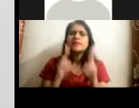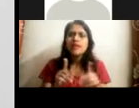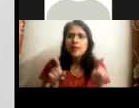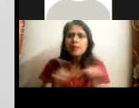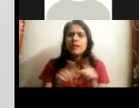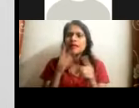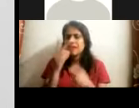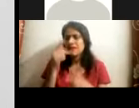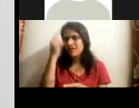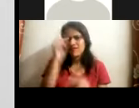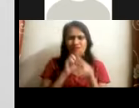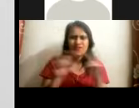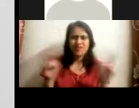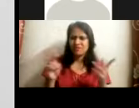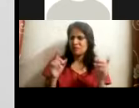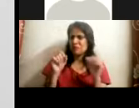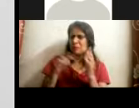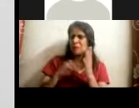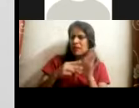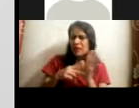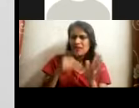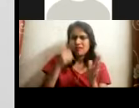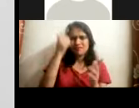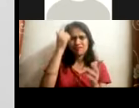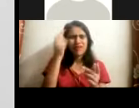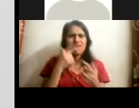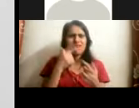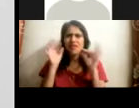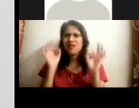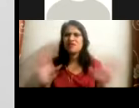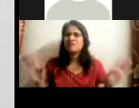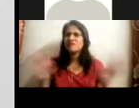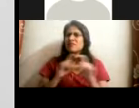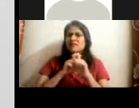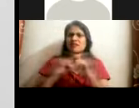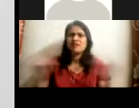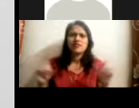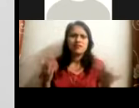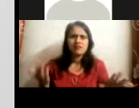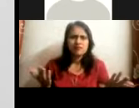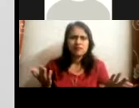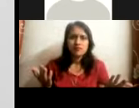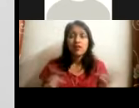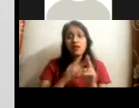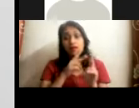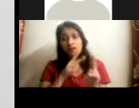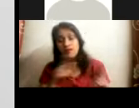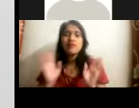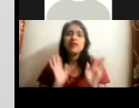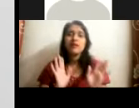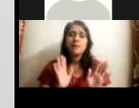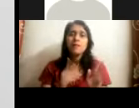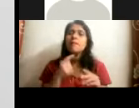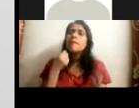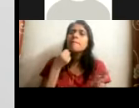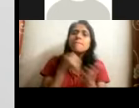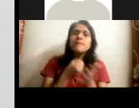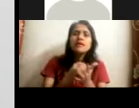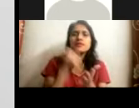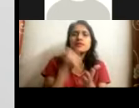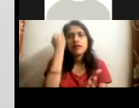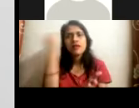black and white that the tree exists and the tree does not exist. There are different positions on it. But the basic idea would